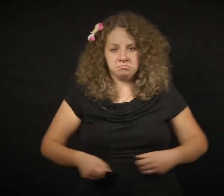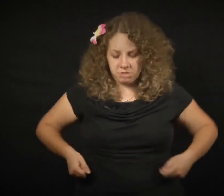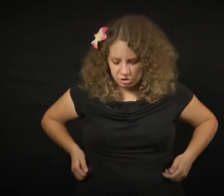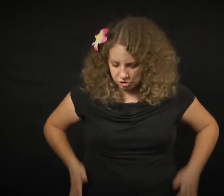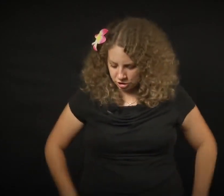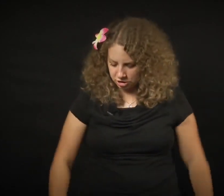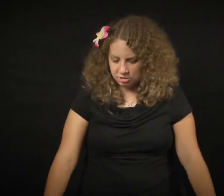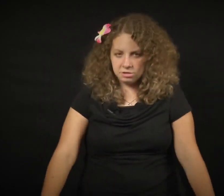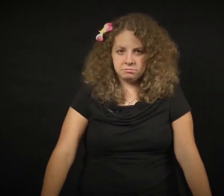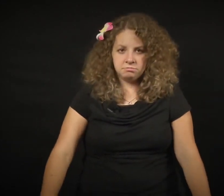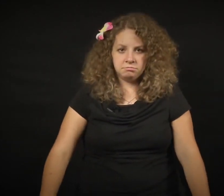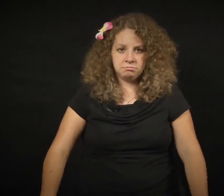A skirt,